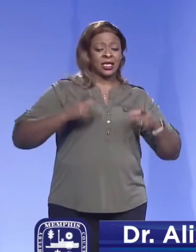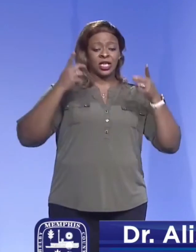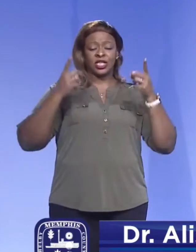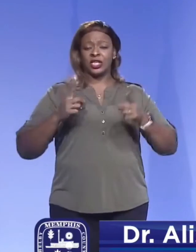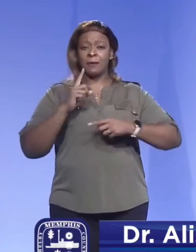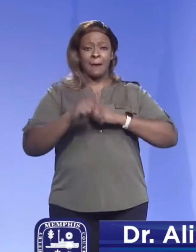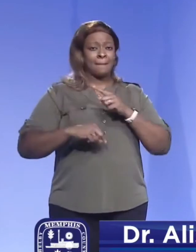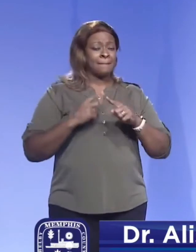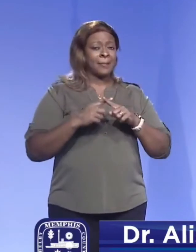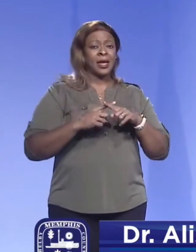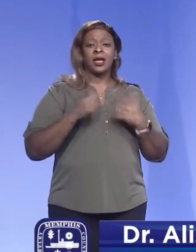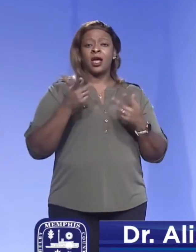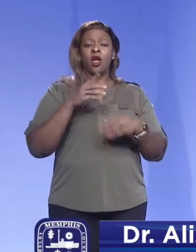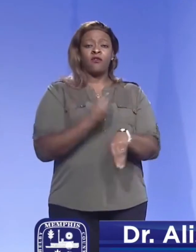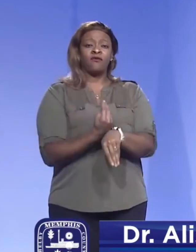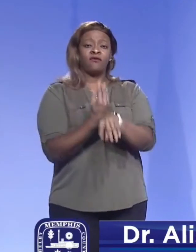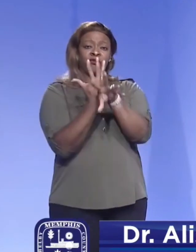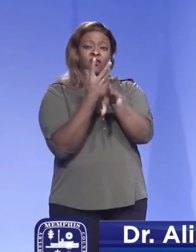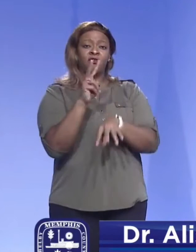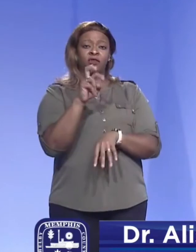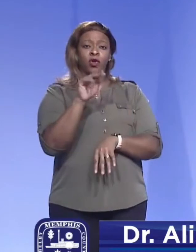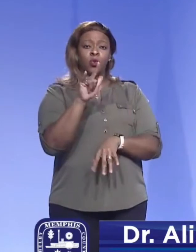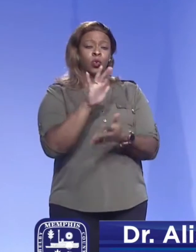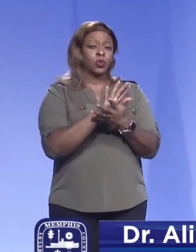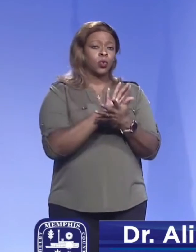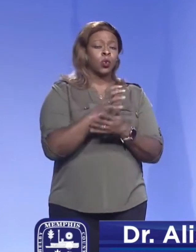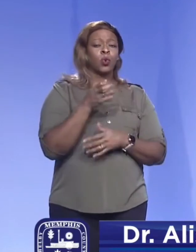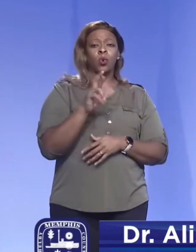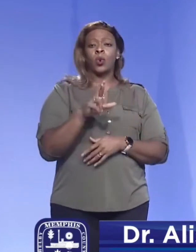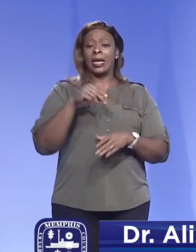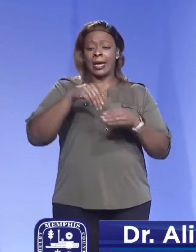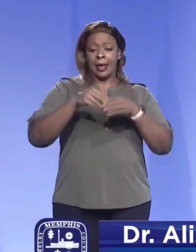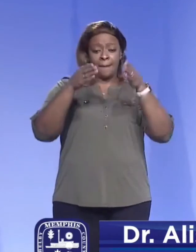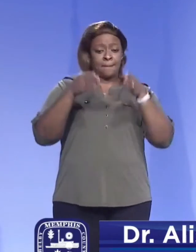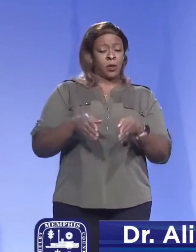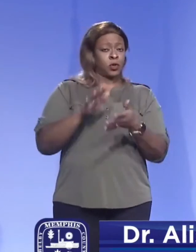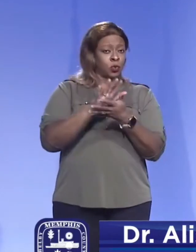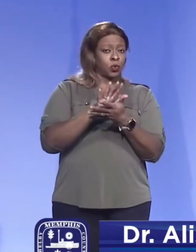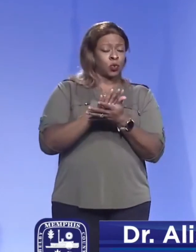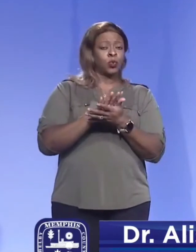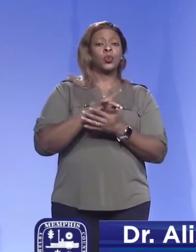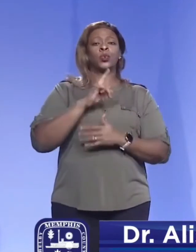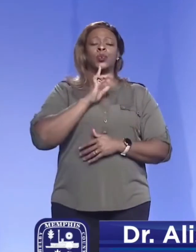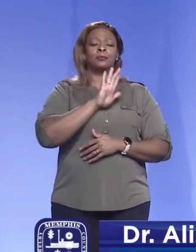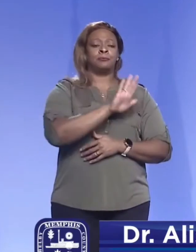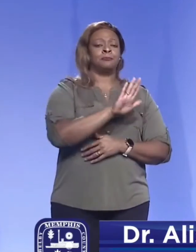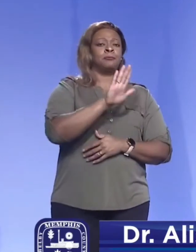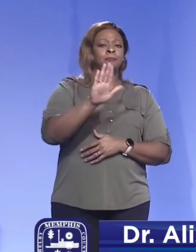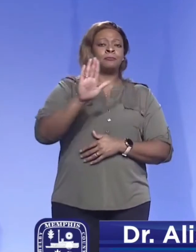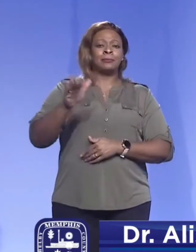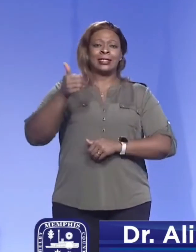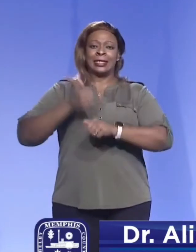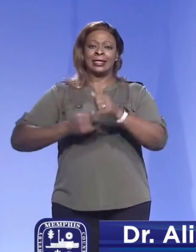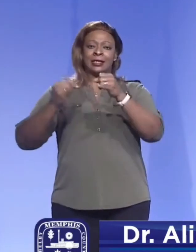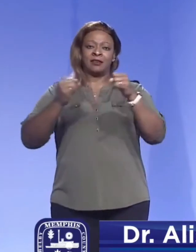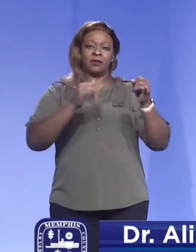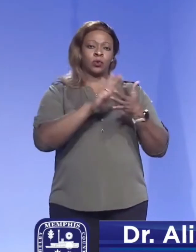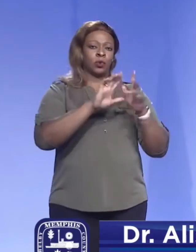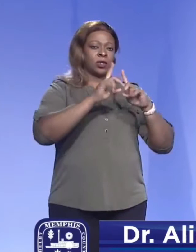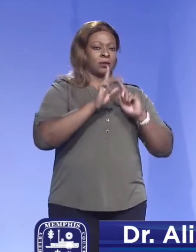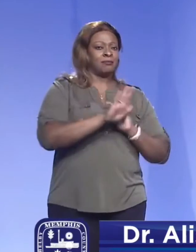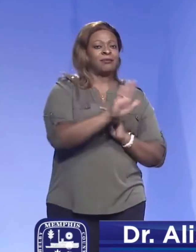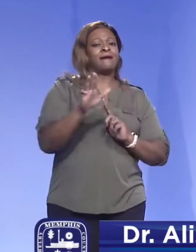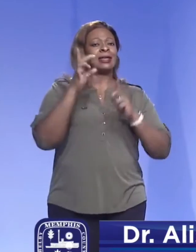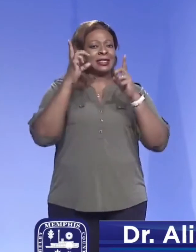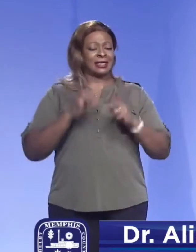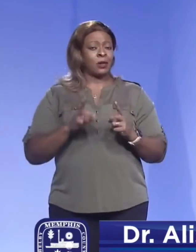regarding virtual school or in-person school was a school district decision, and also